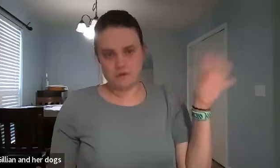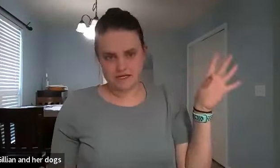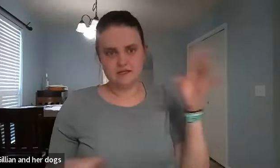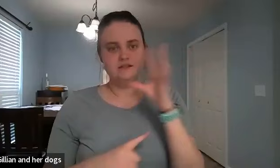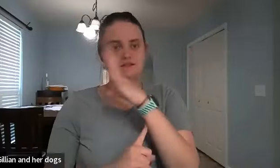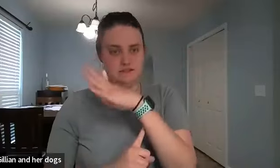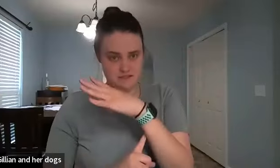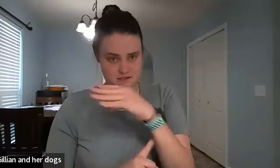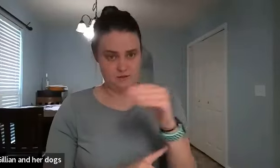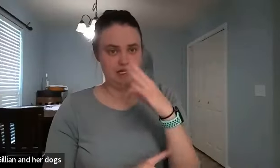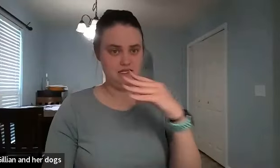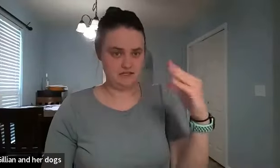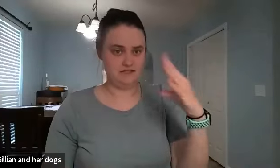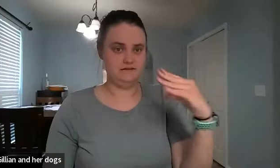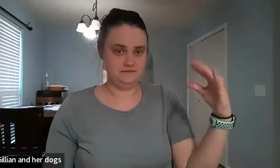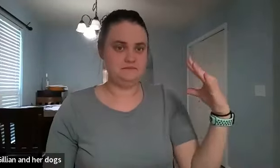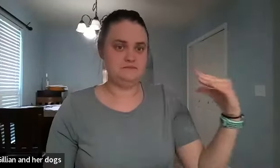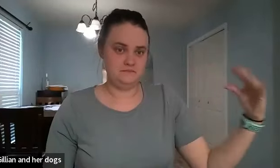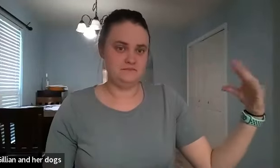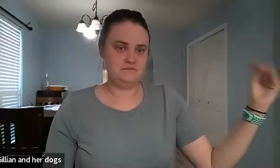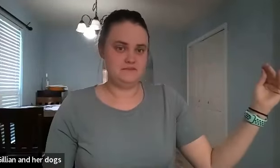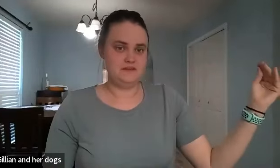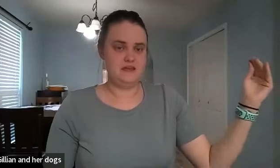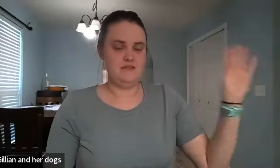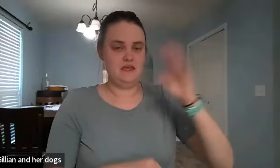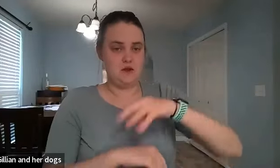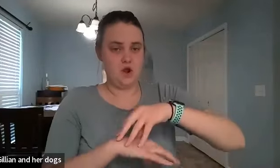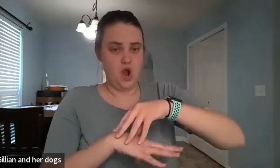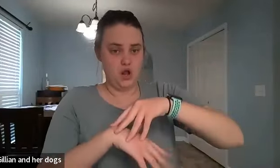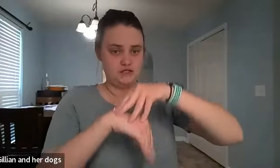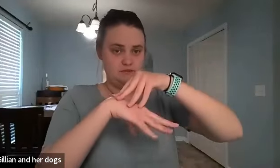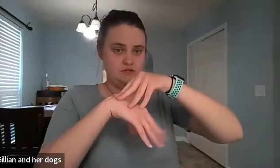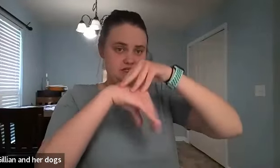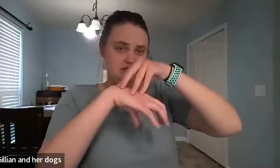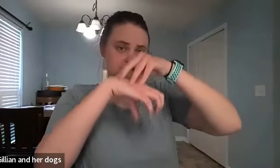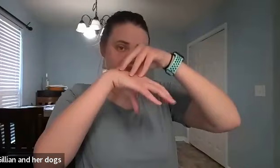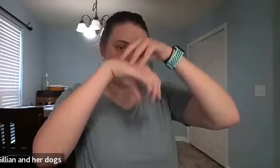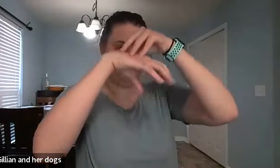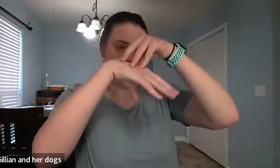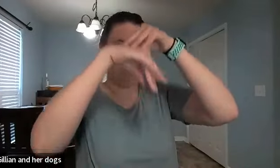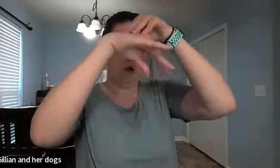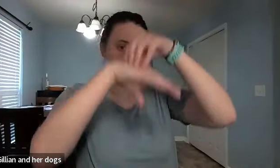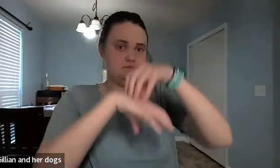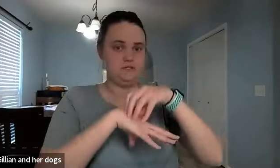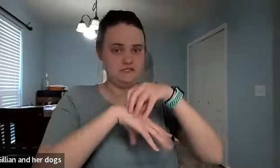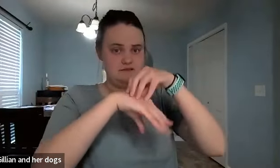Squid. Squid. And then our octopus. Octopus.